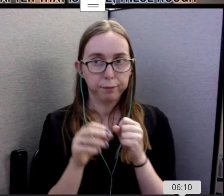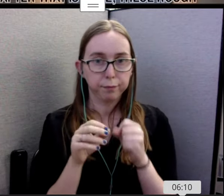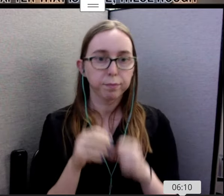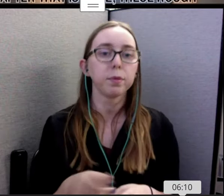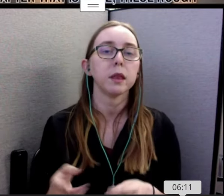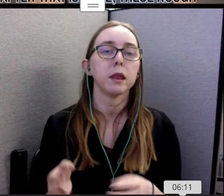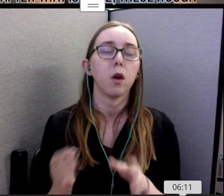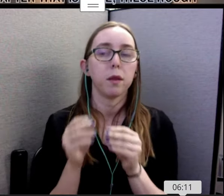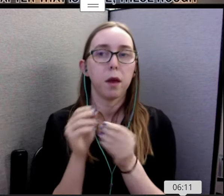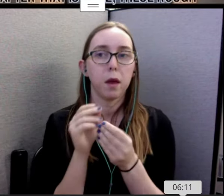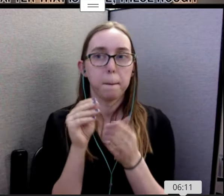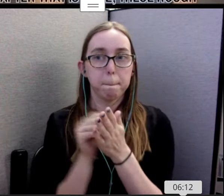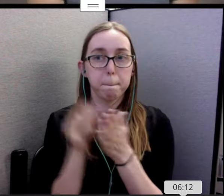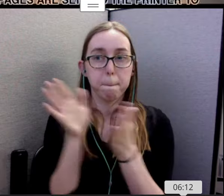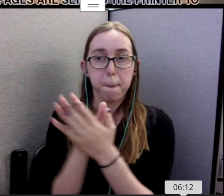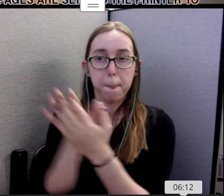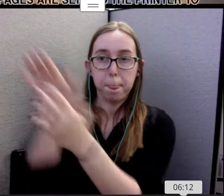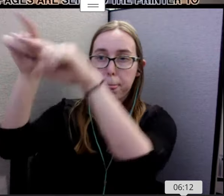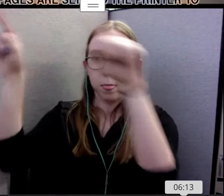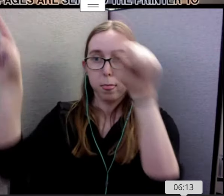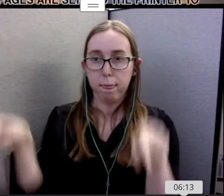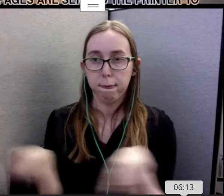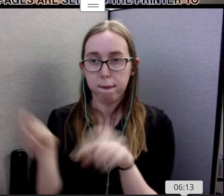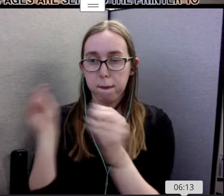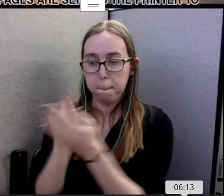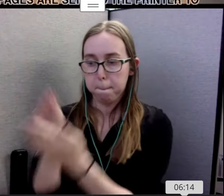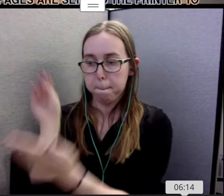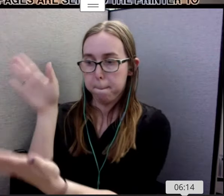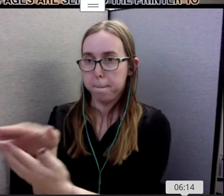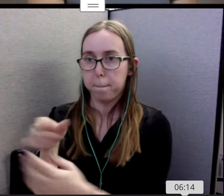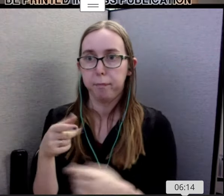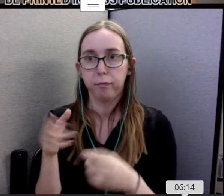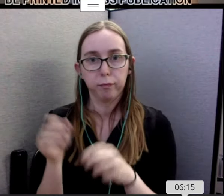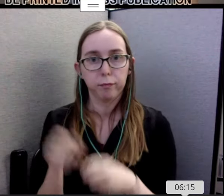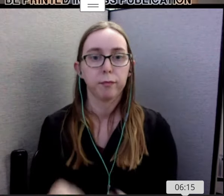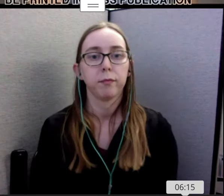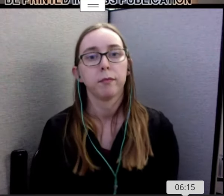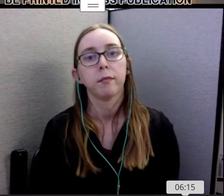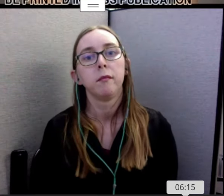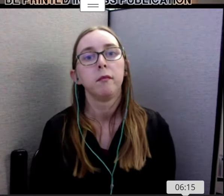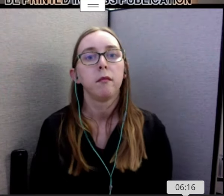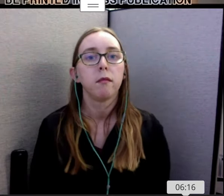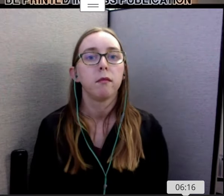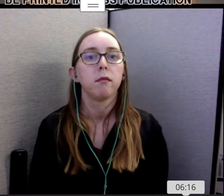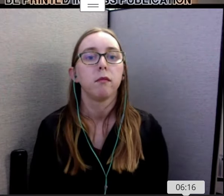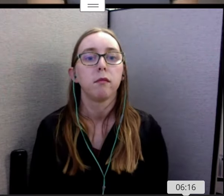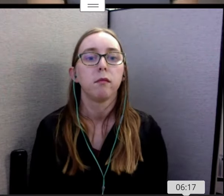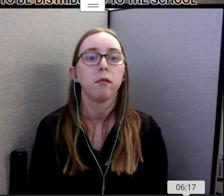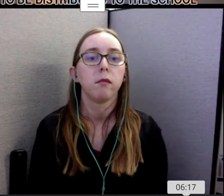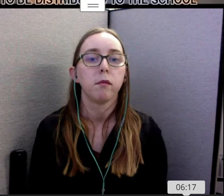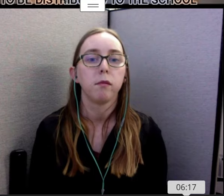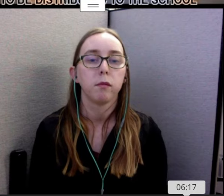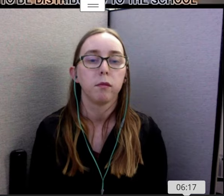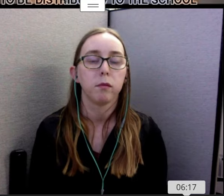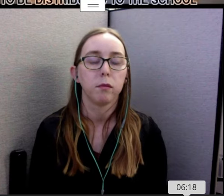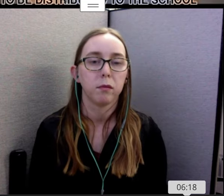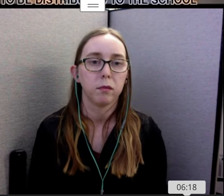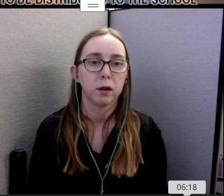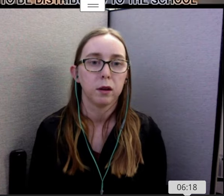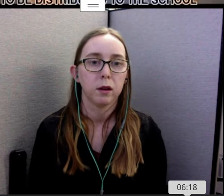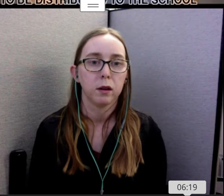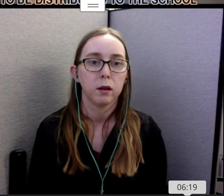After that is done, these rough pages are sent to the printer to be printed in mass publication to be